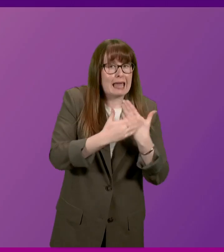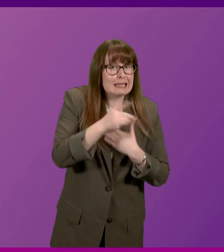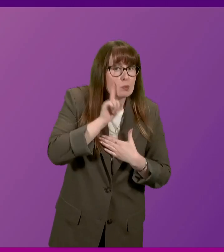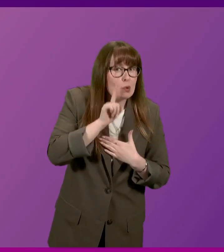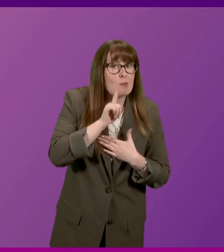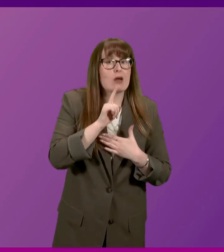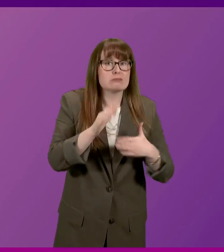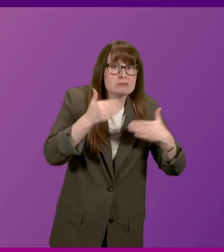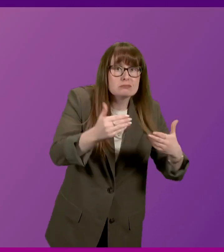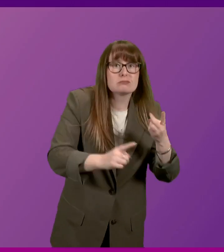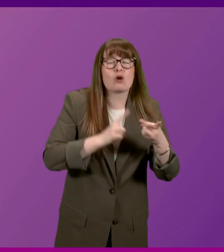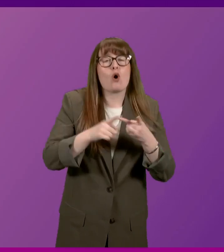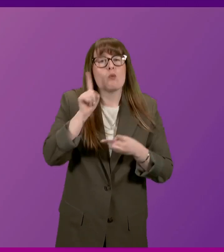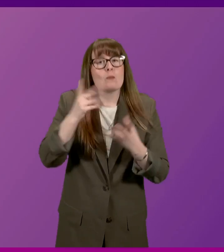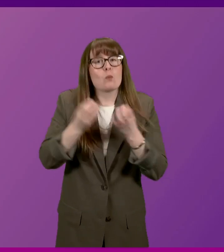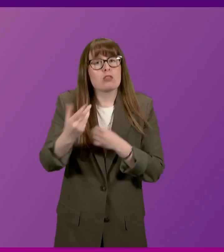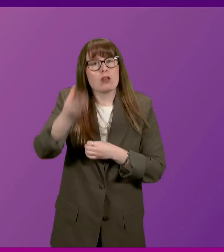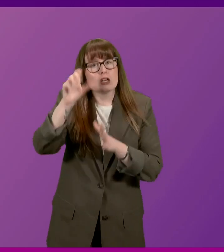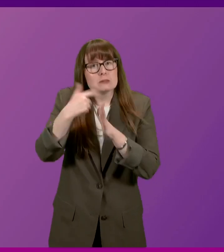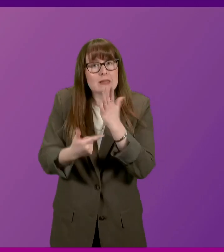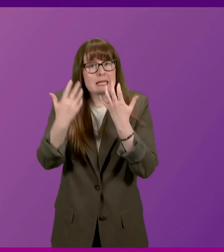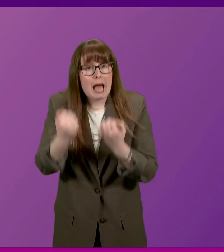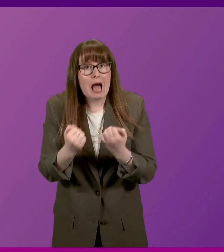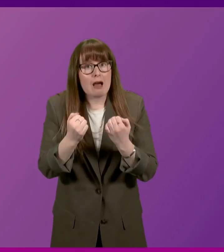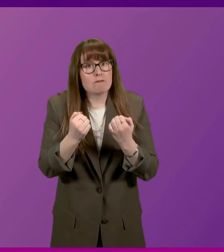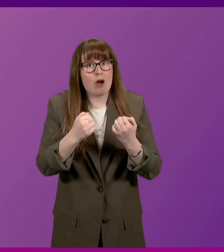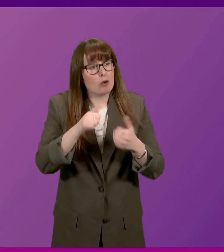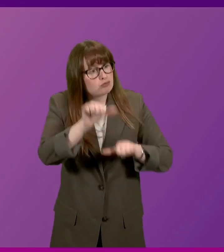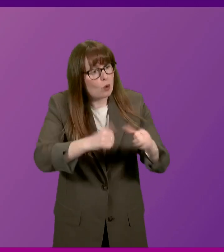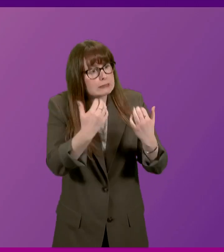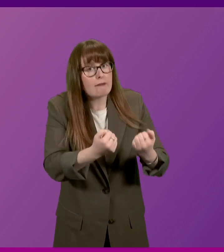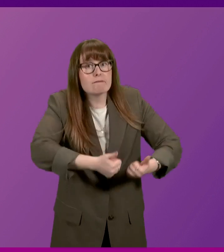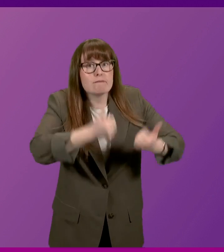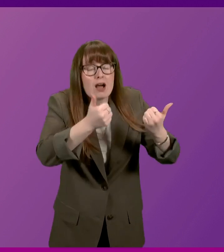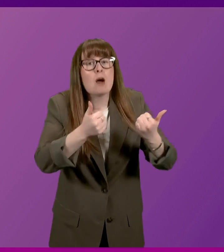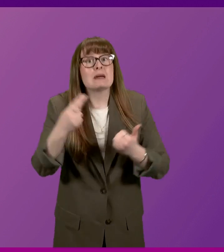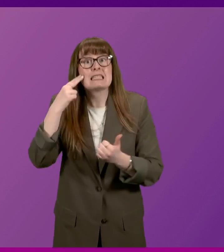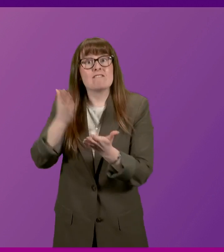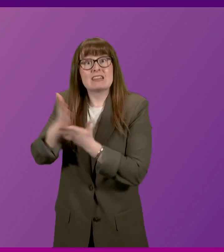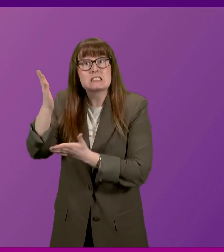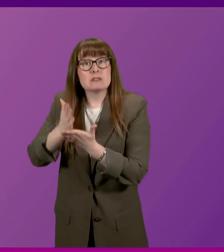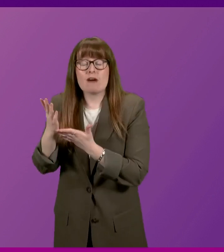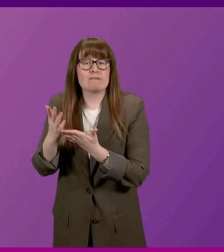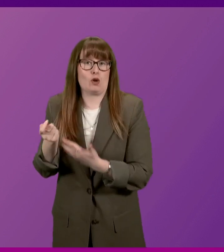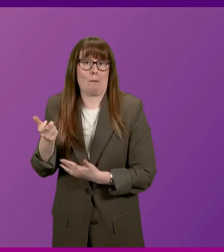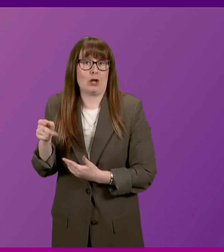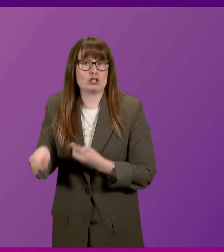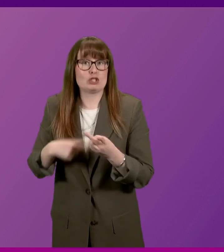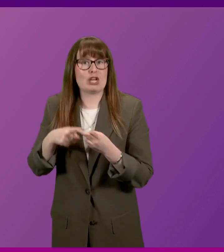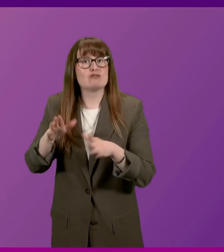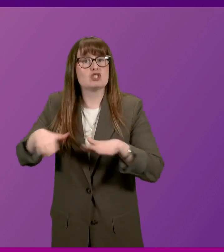and women with learning disabilities, but less in terms of deaf victim survivors and in terms of children,